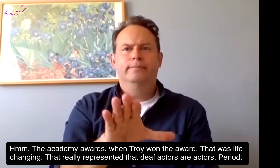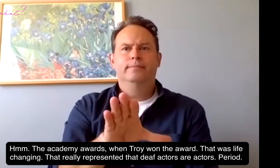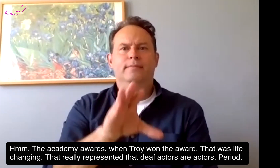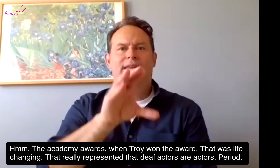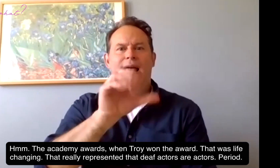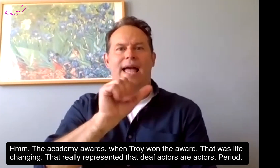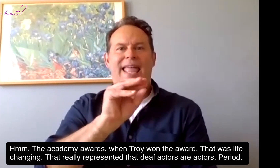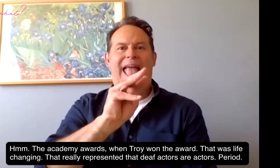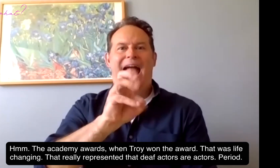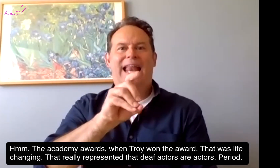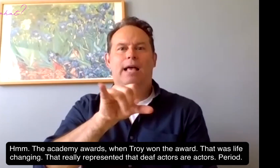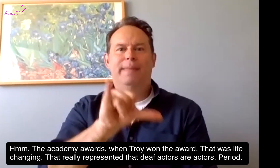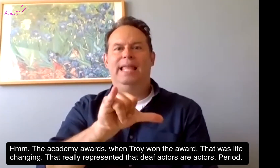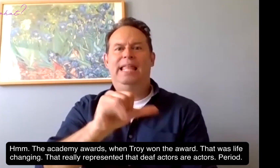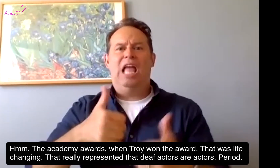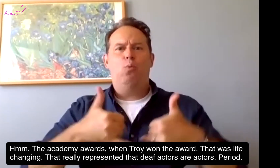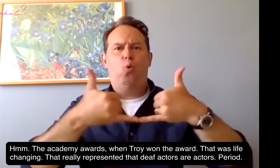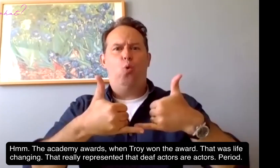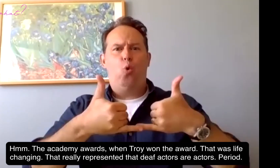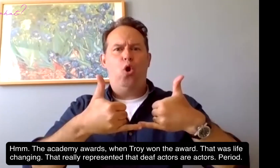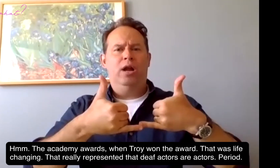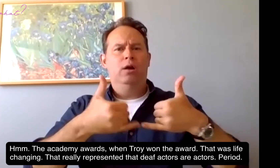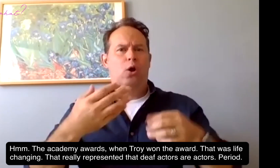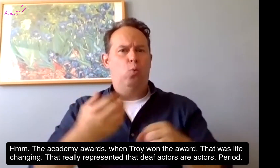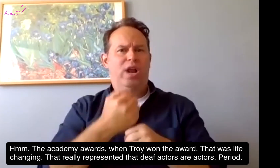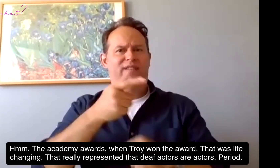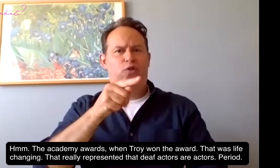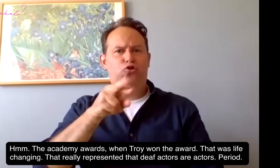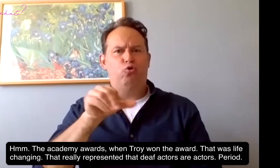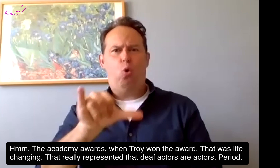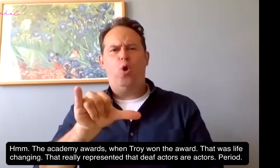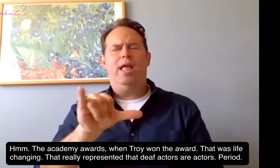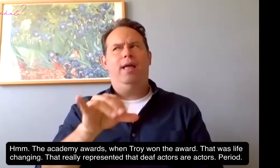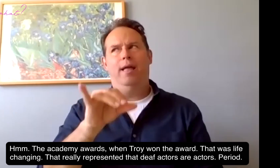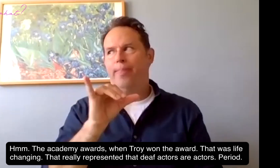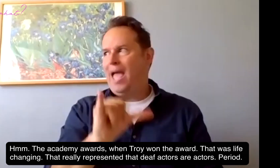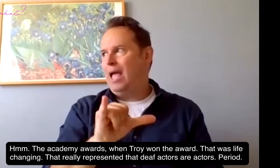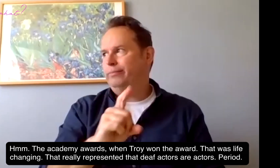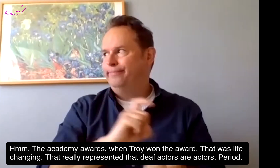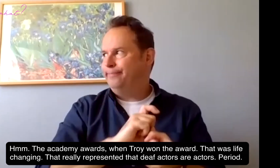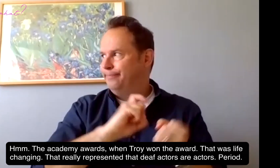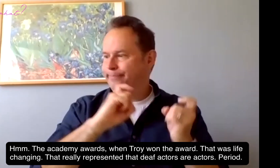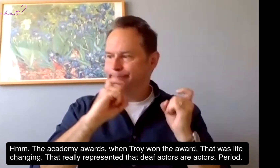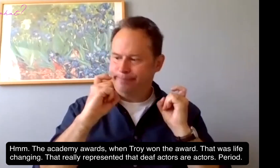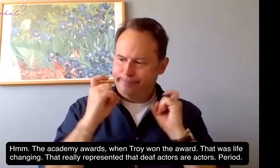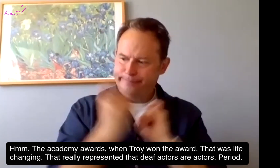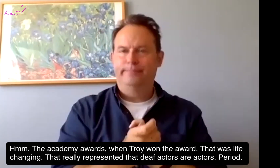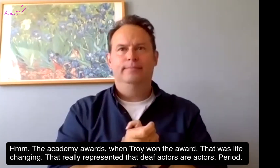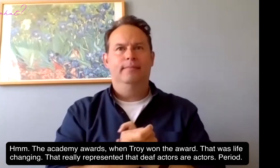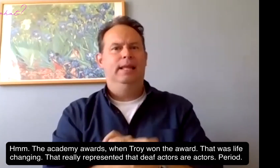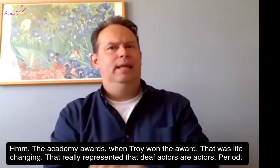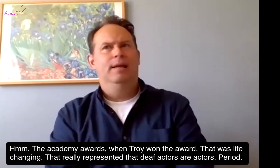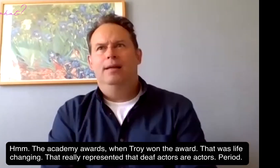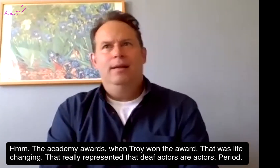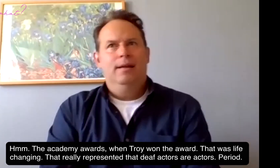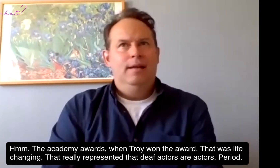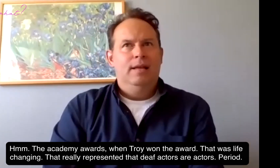The Academy Awards. When Troy won the award, that was life-changing.